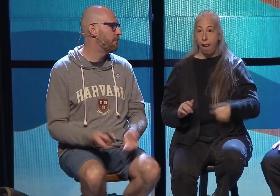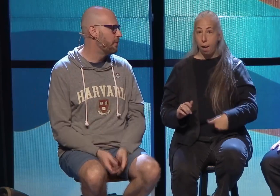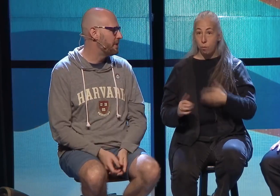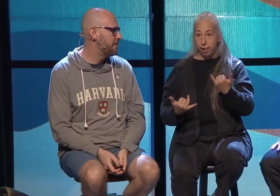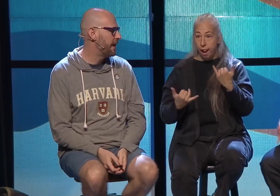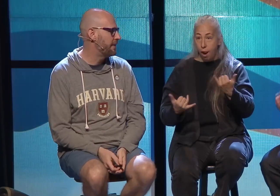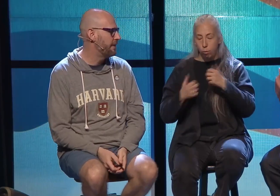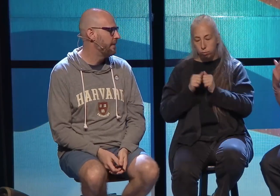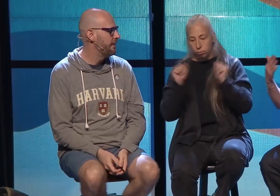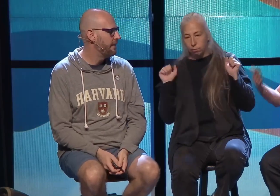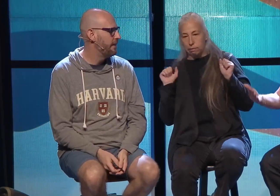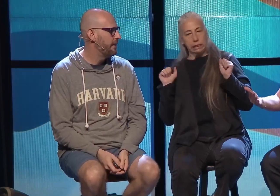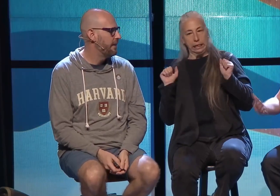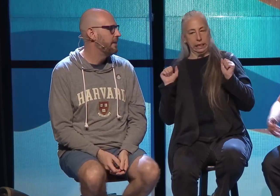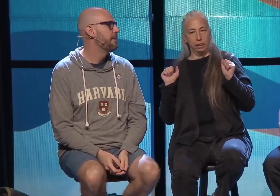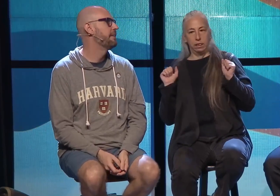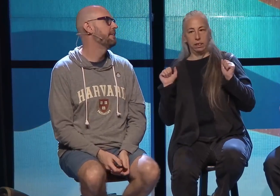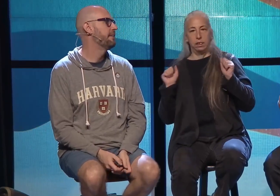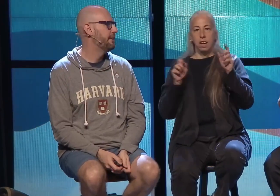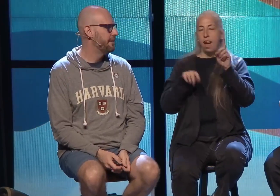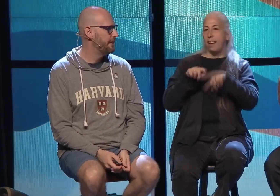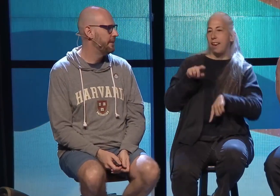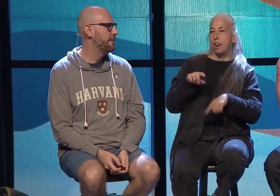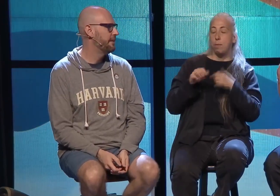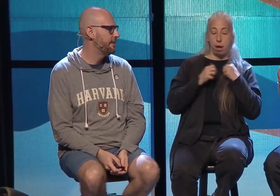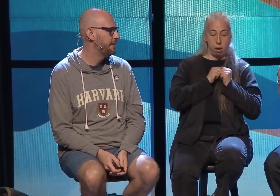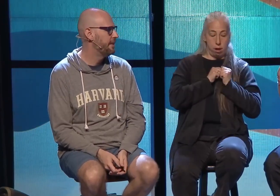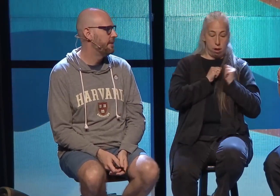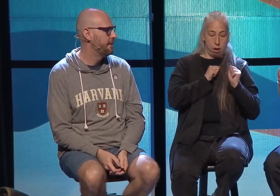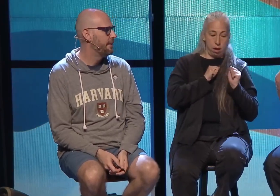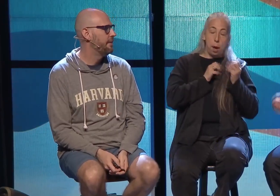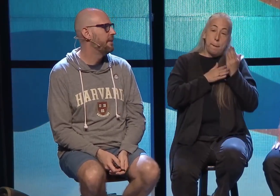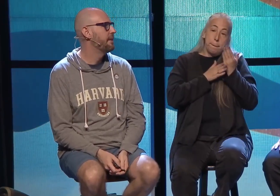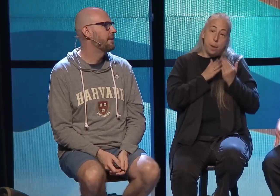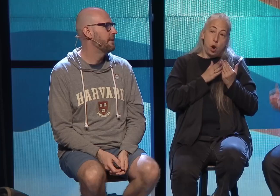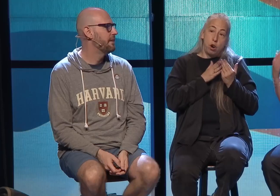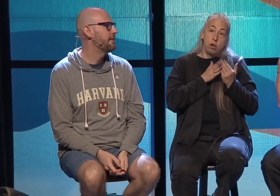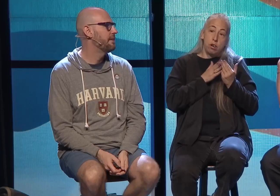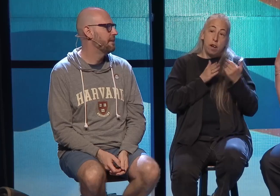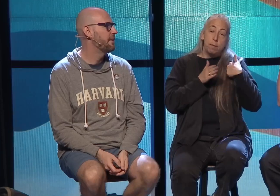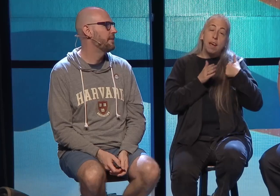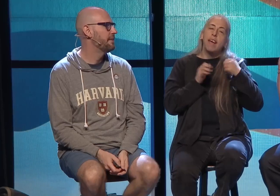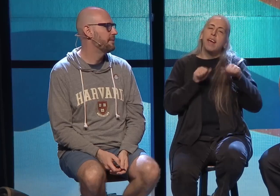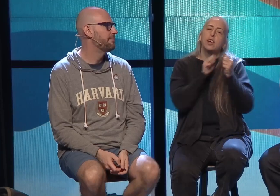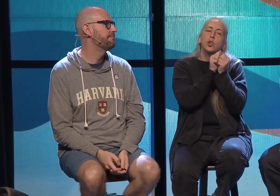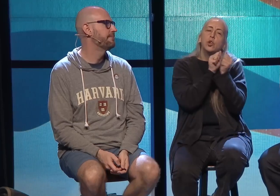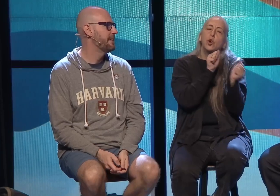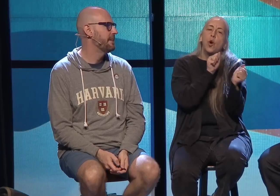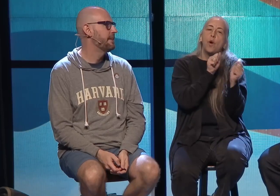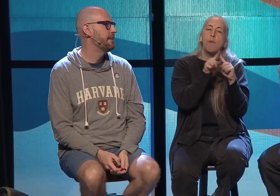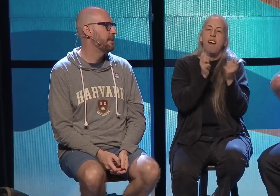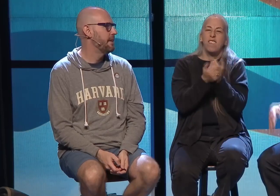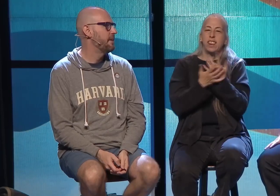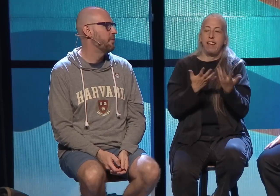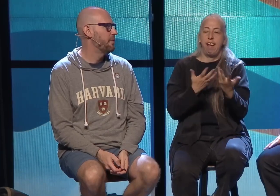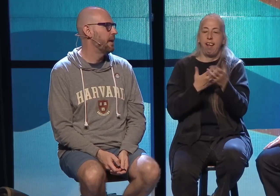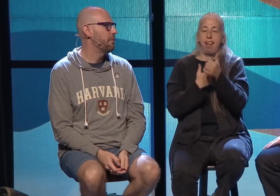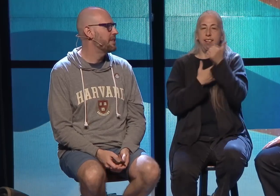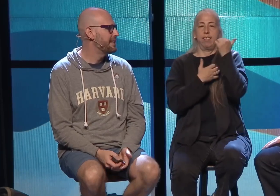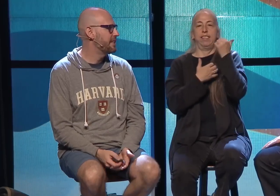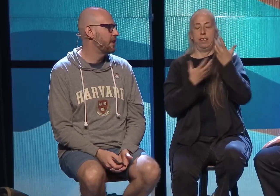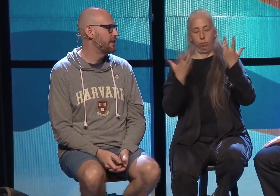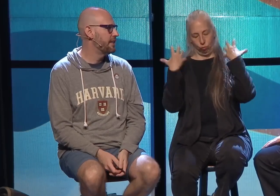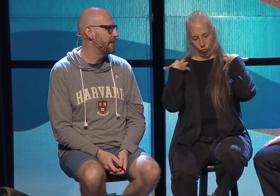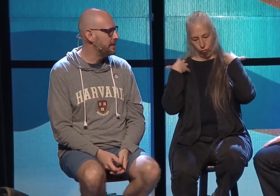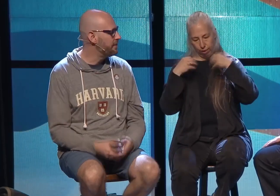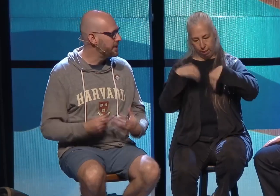for the performance. So I can only factor. show part of me. I can only show up but I'm carrying this really heavy thing that's like where all the real stuff is, but I can't show it. Yeah,